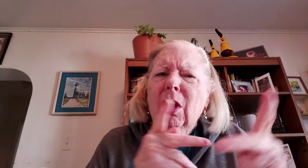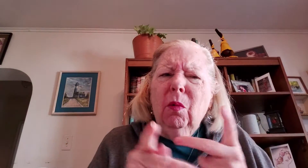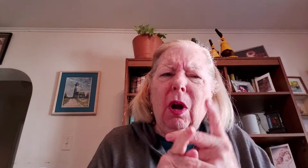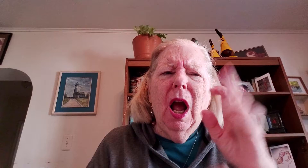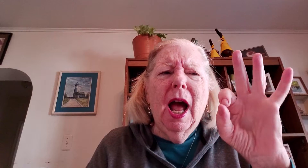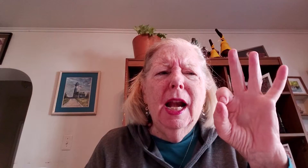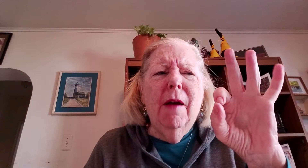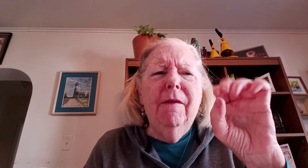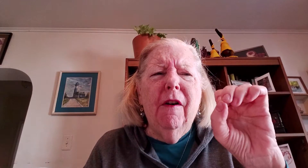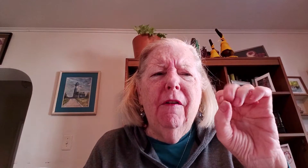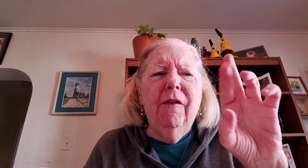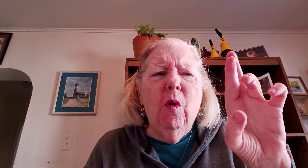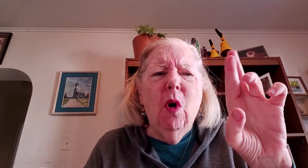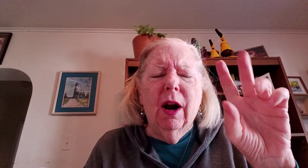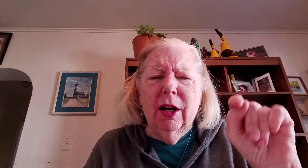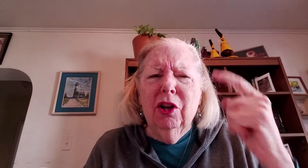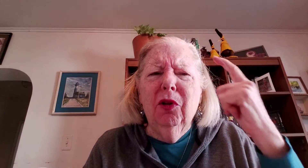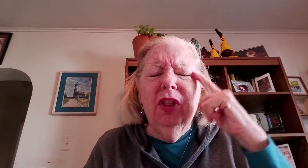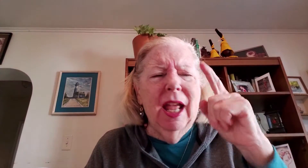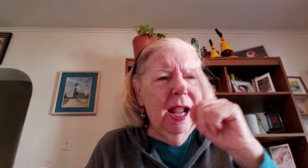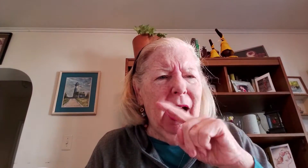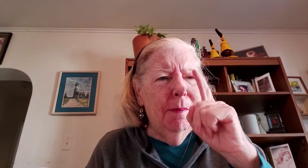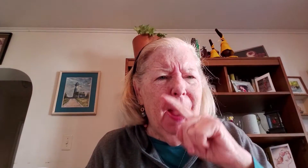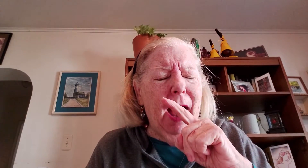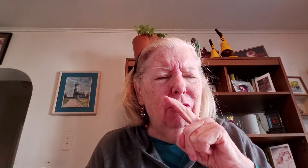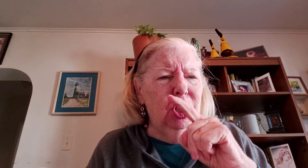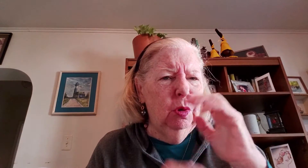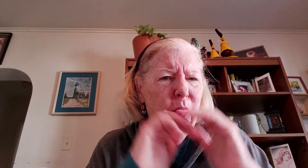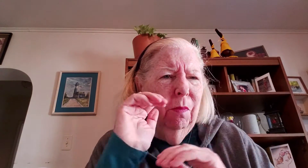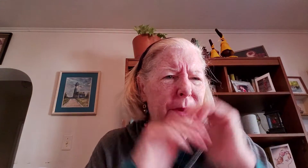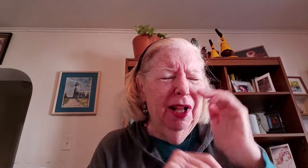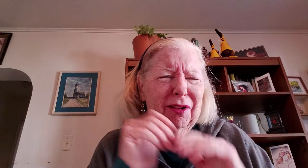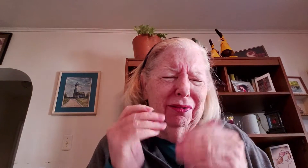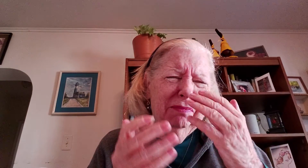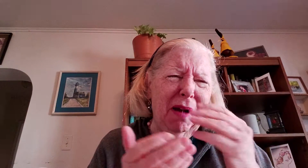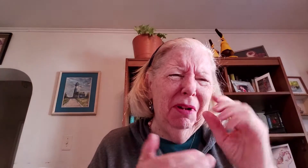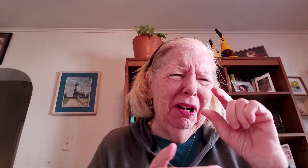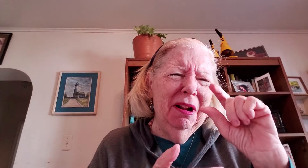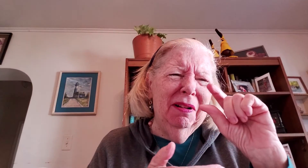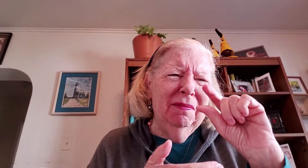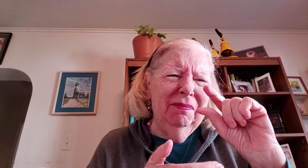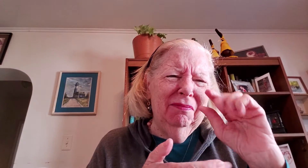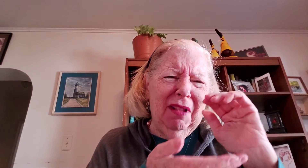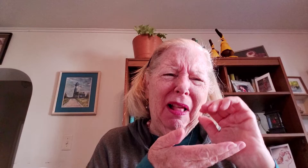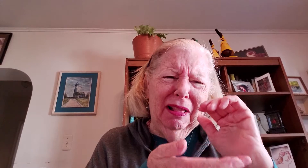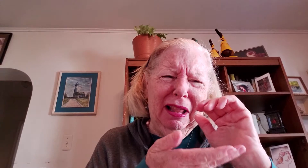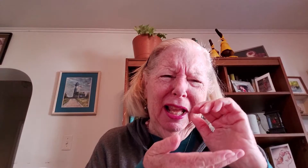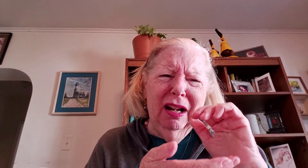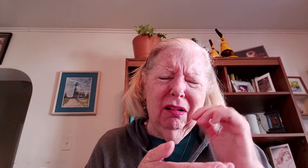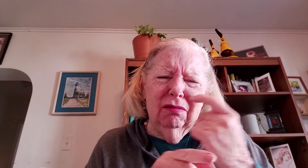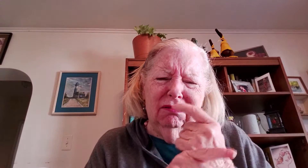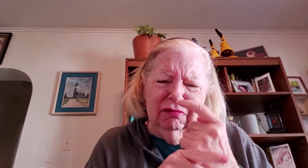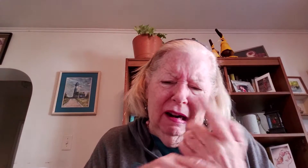What kind of a fort do you think a mouse will build? Probably little,